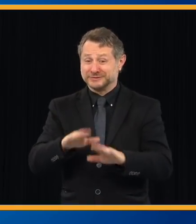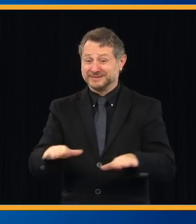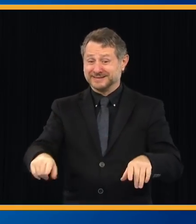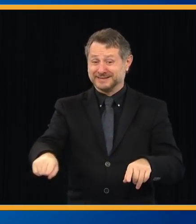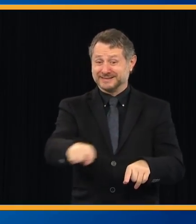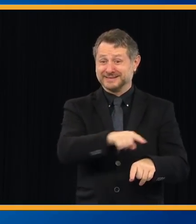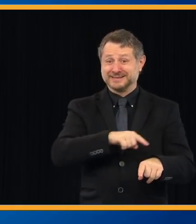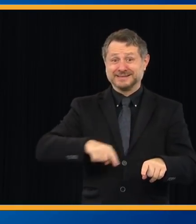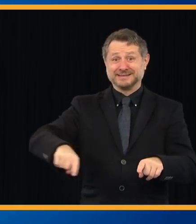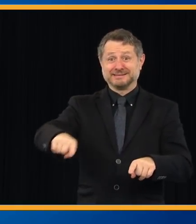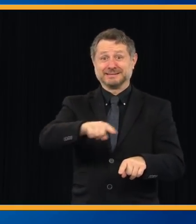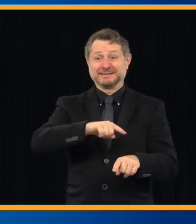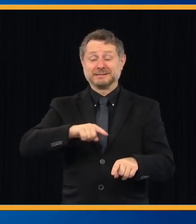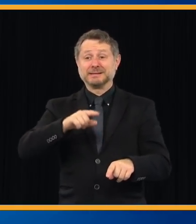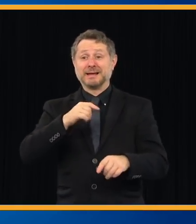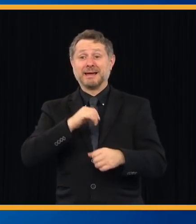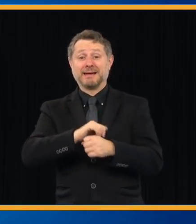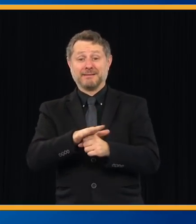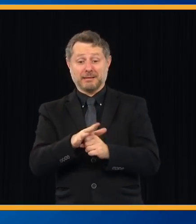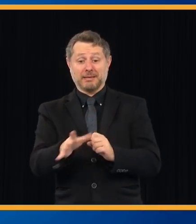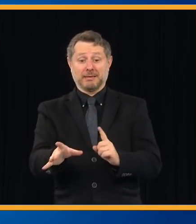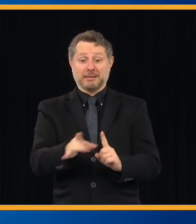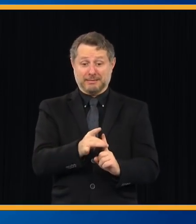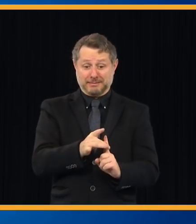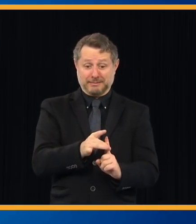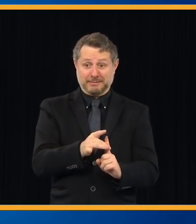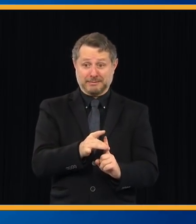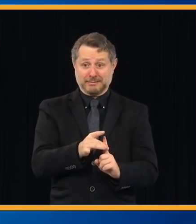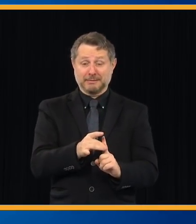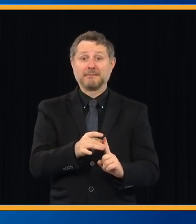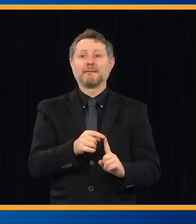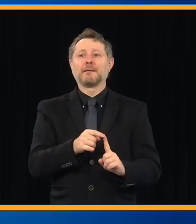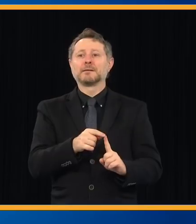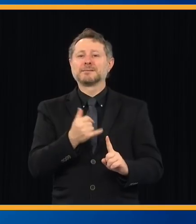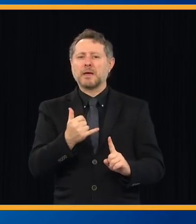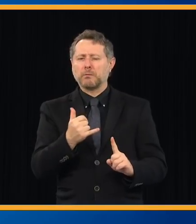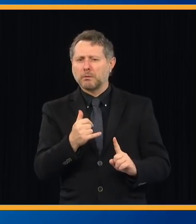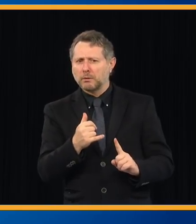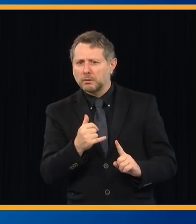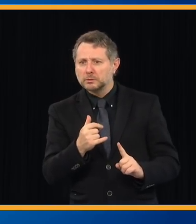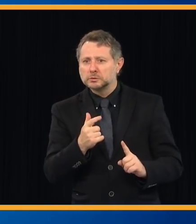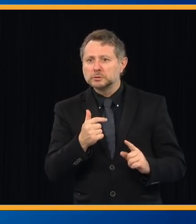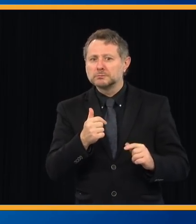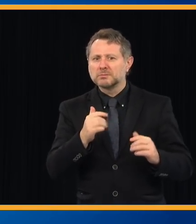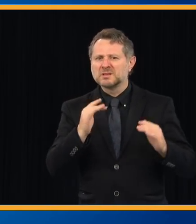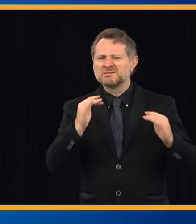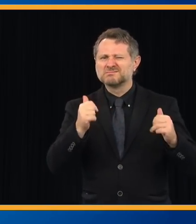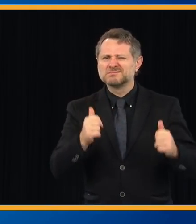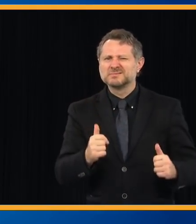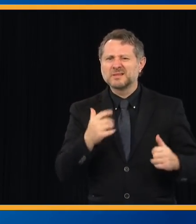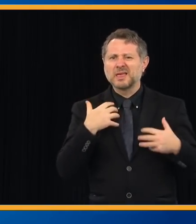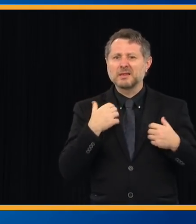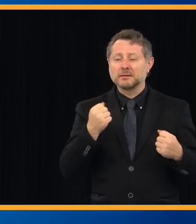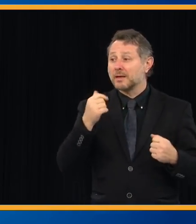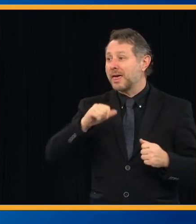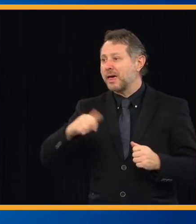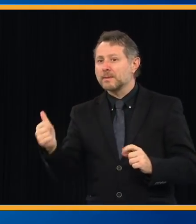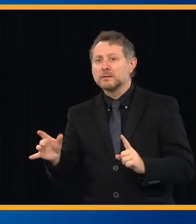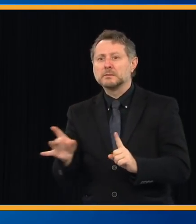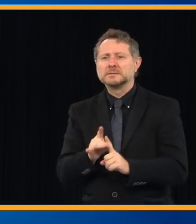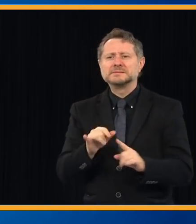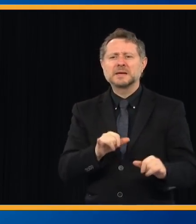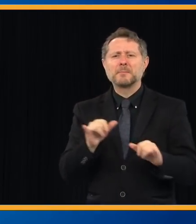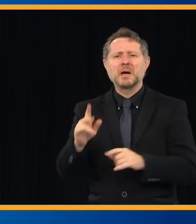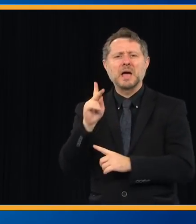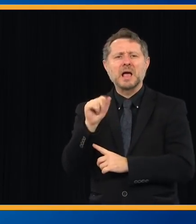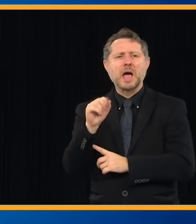affected with the COVID virus can become ill with symptoms similar to the